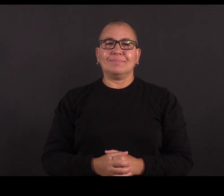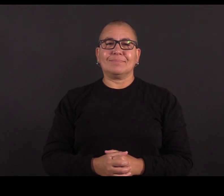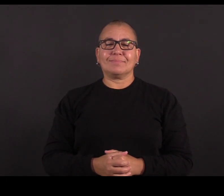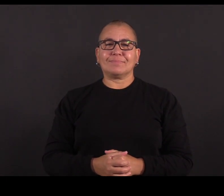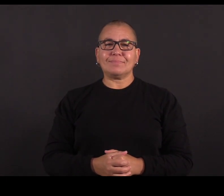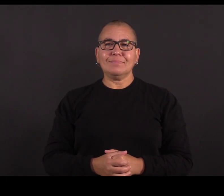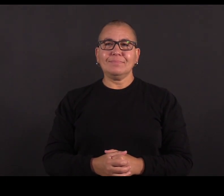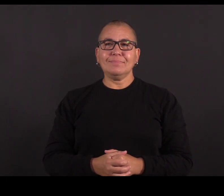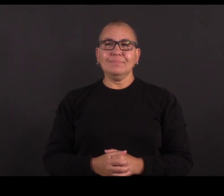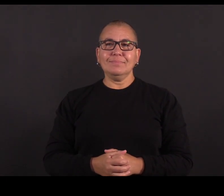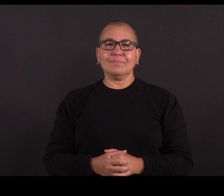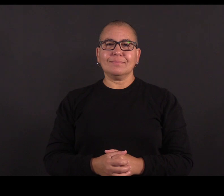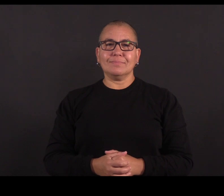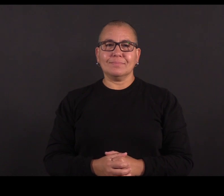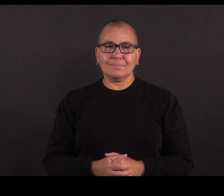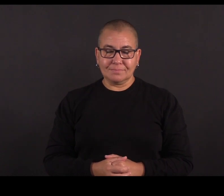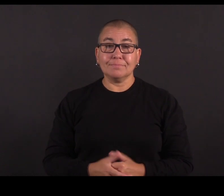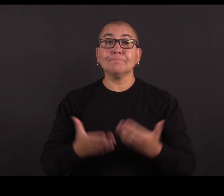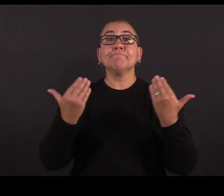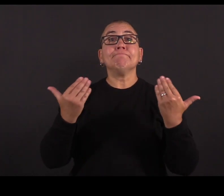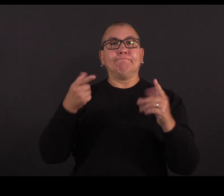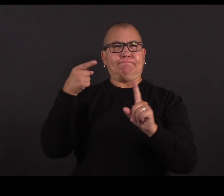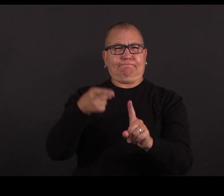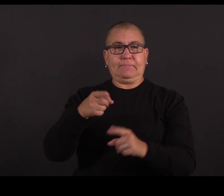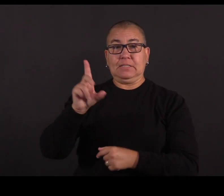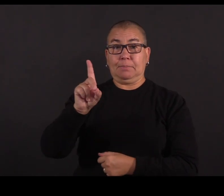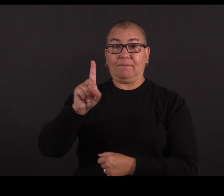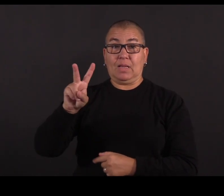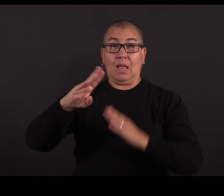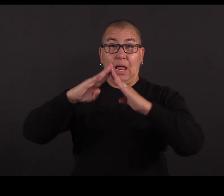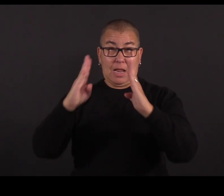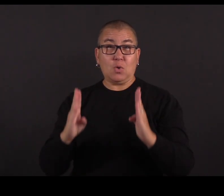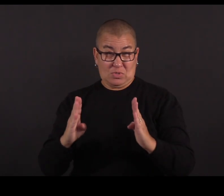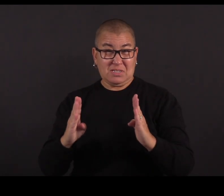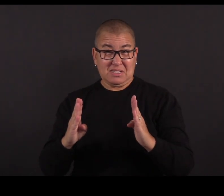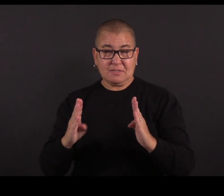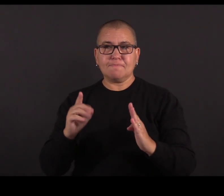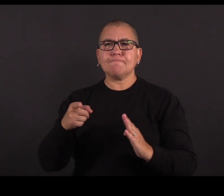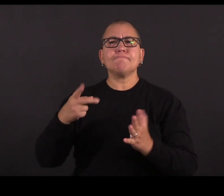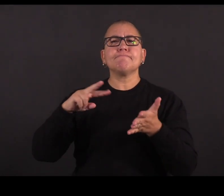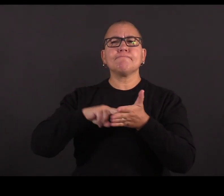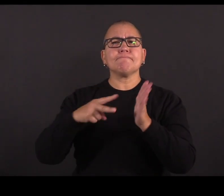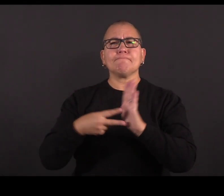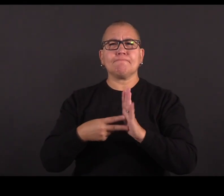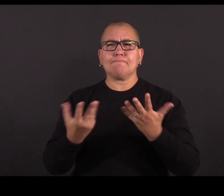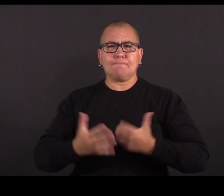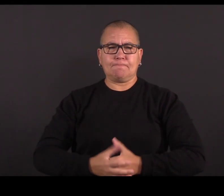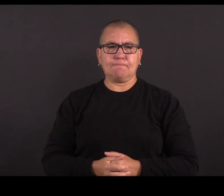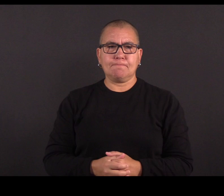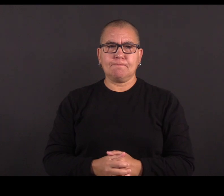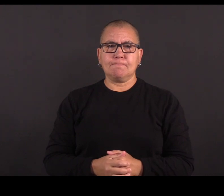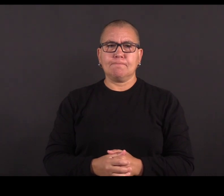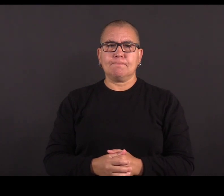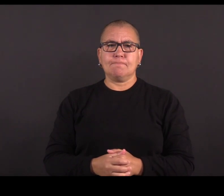The domestic violence housing first model was developed and implemented by the Washington Coalition Against Domestic